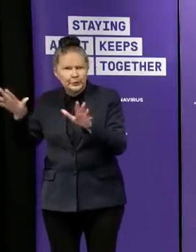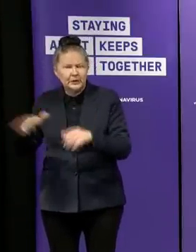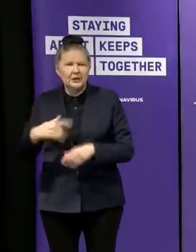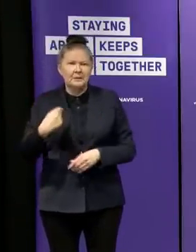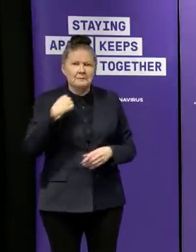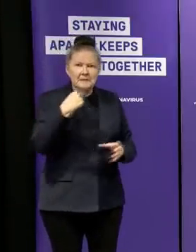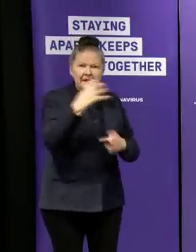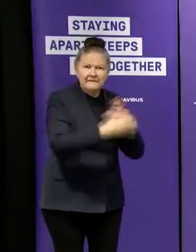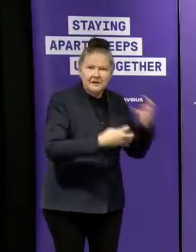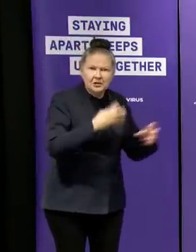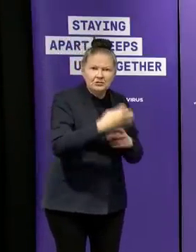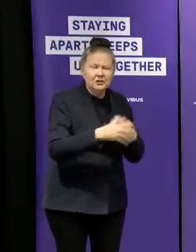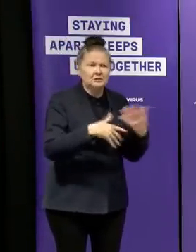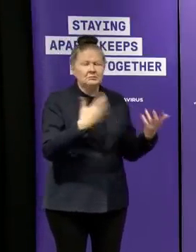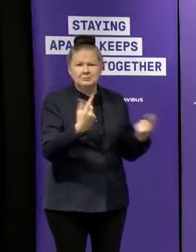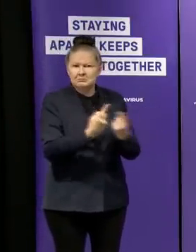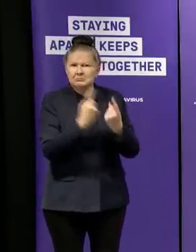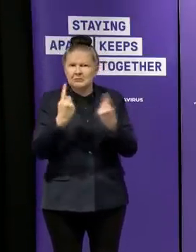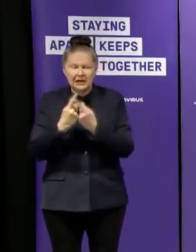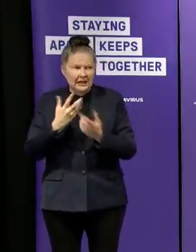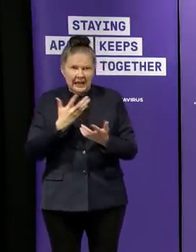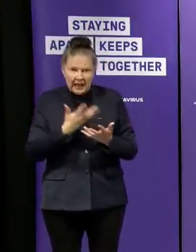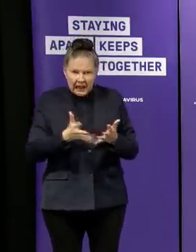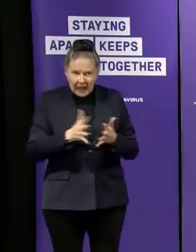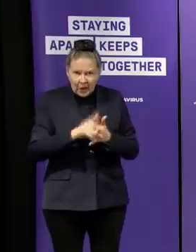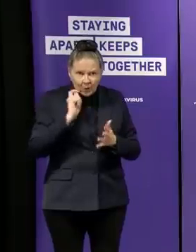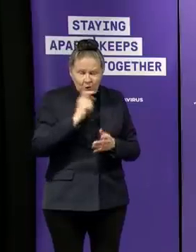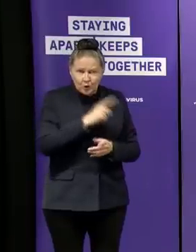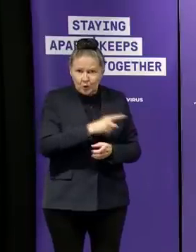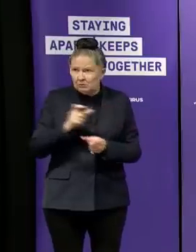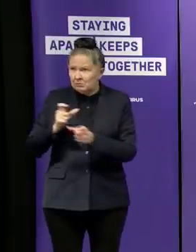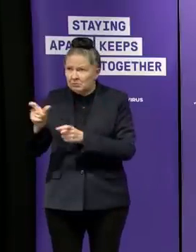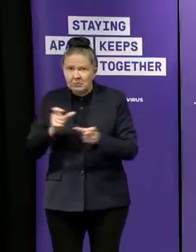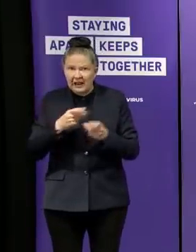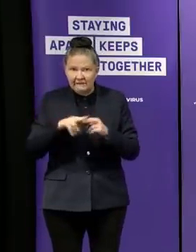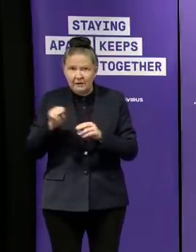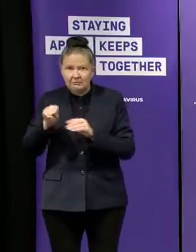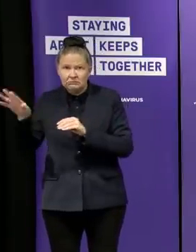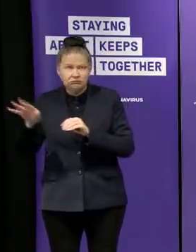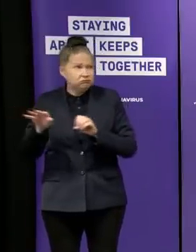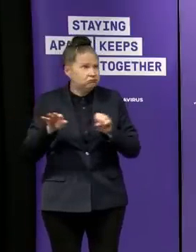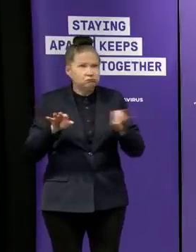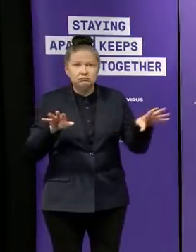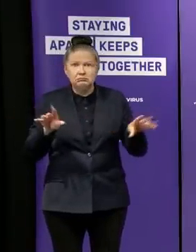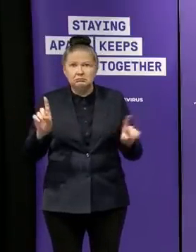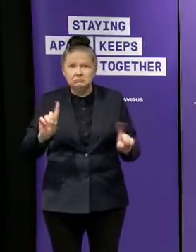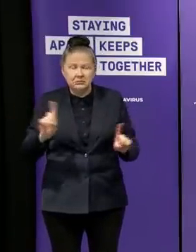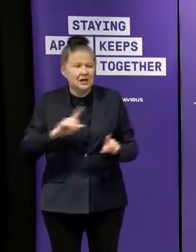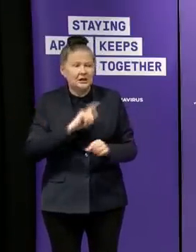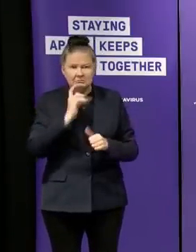you manage an outbreak or a cluster in those settings moving forward? Well, it'll be on a case-by-case